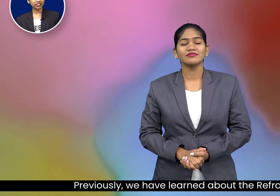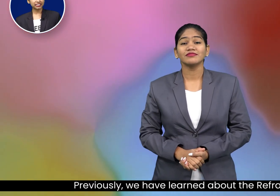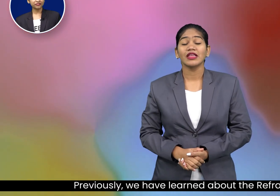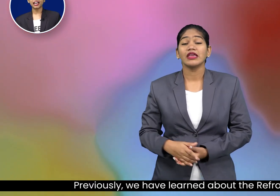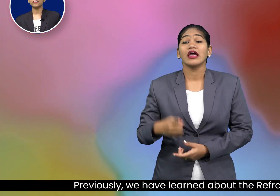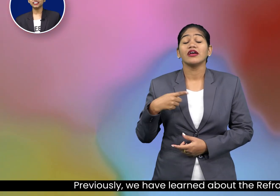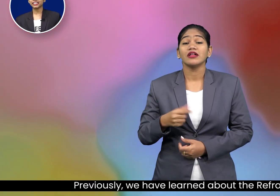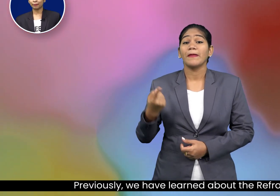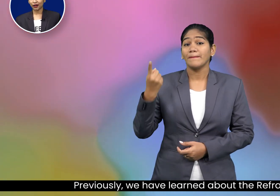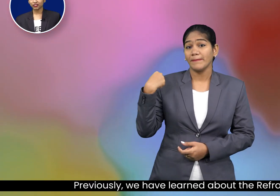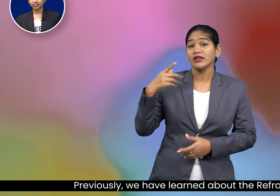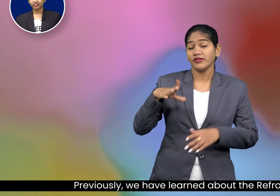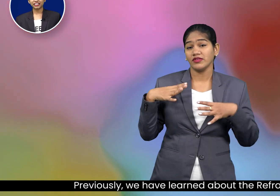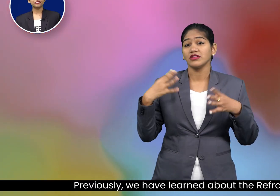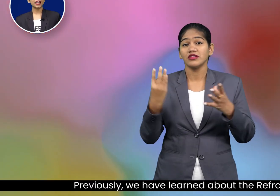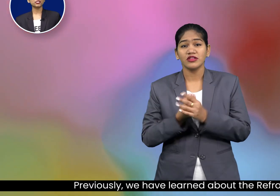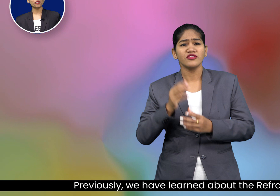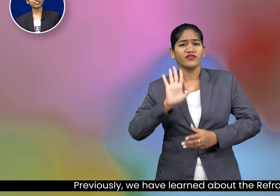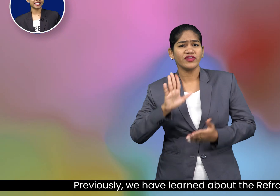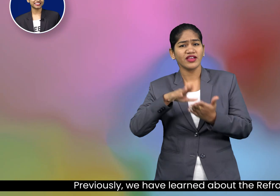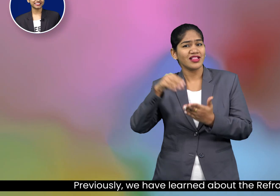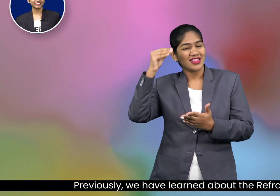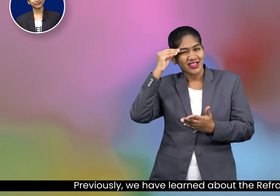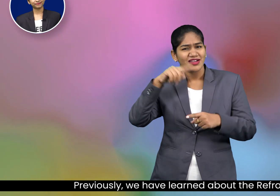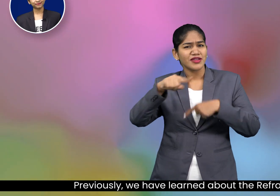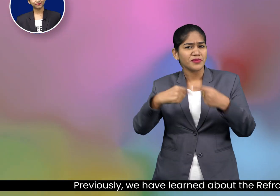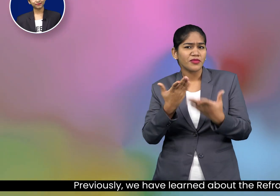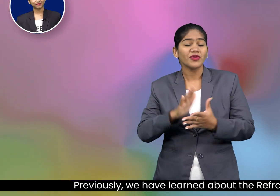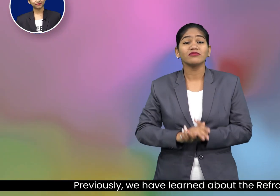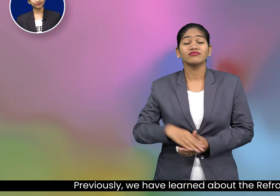Previously we have learnt about the refraction of light.